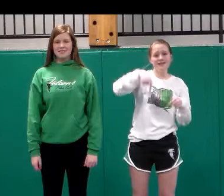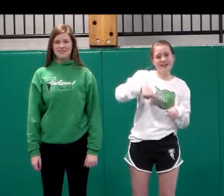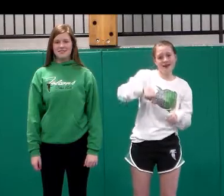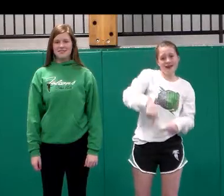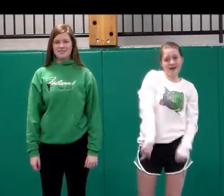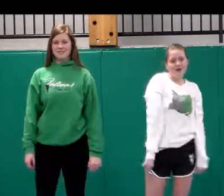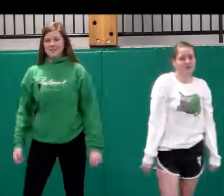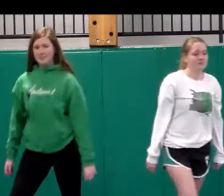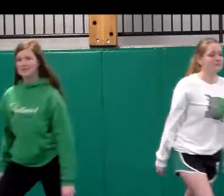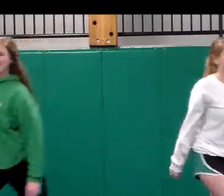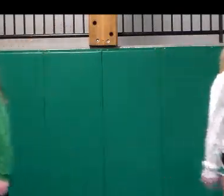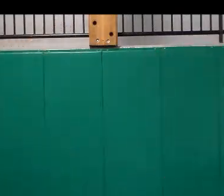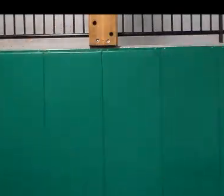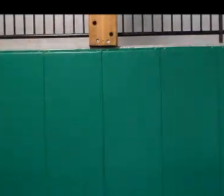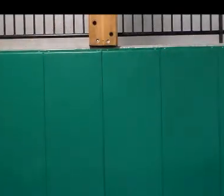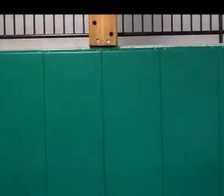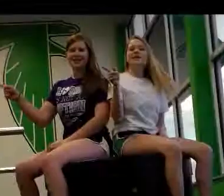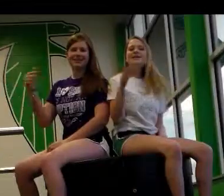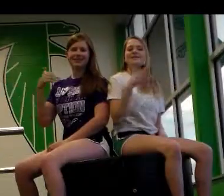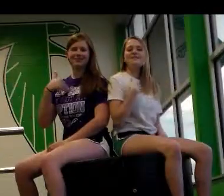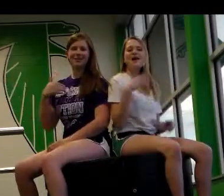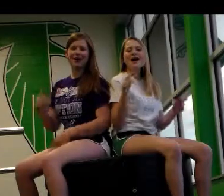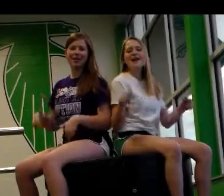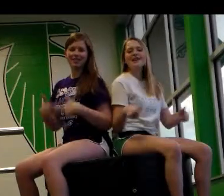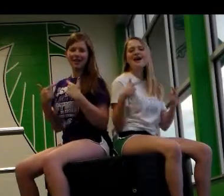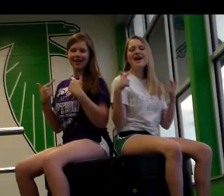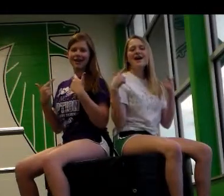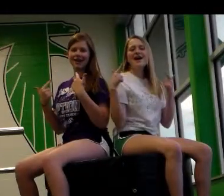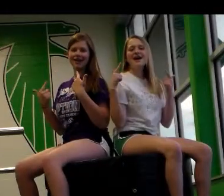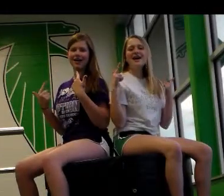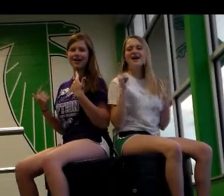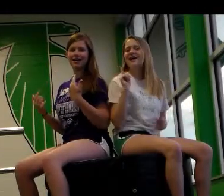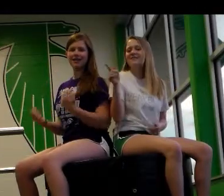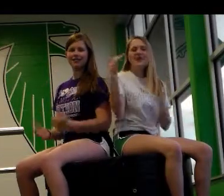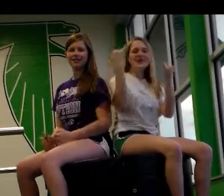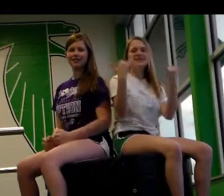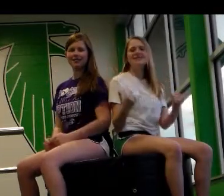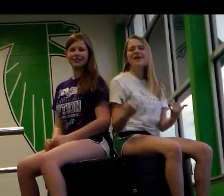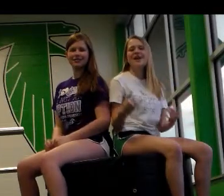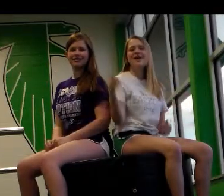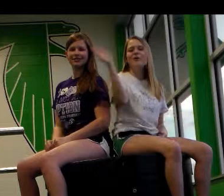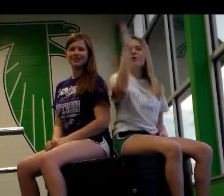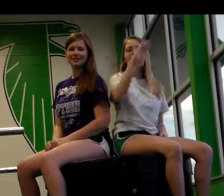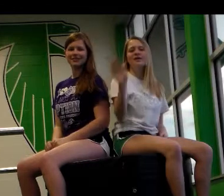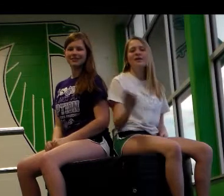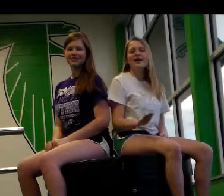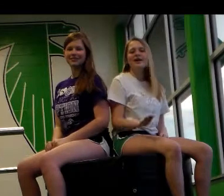back down It's my life It's my my life